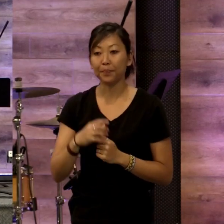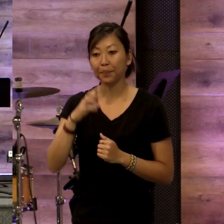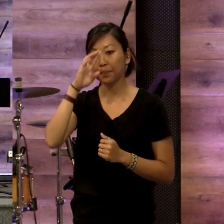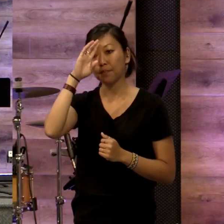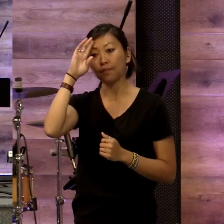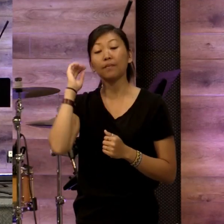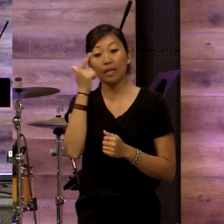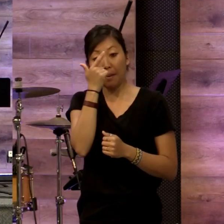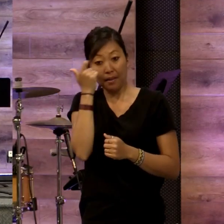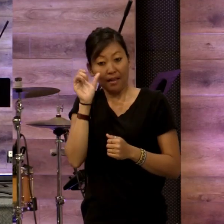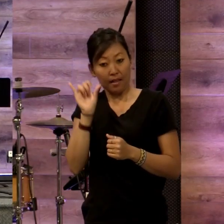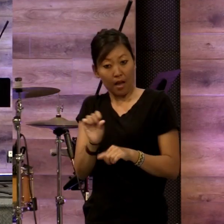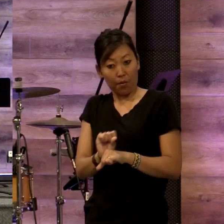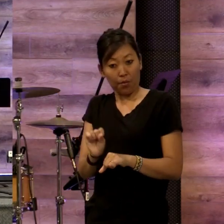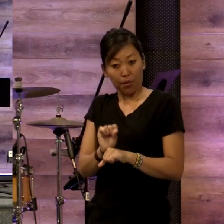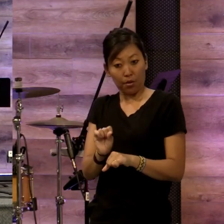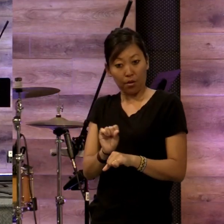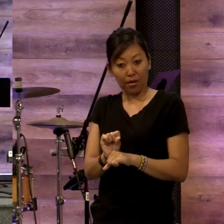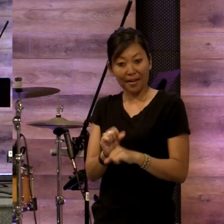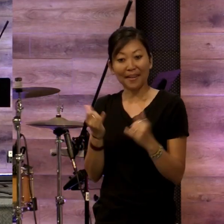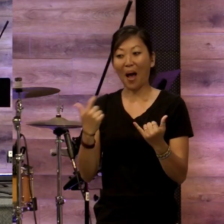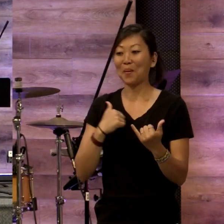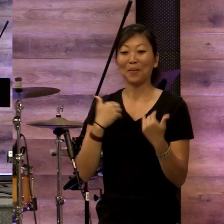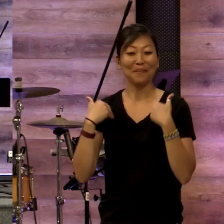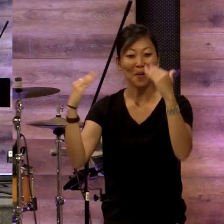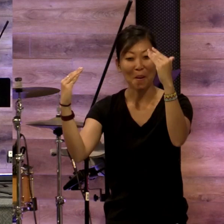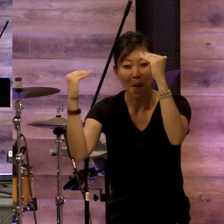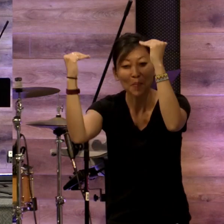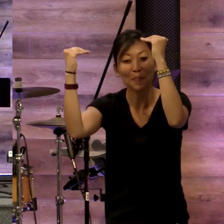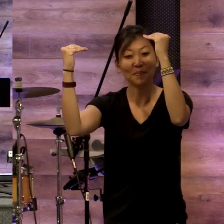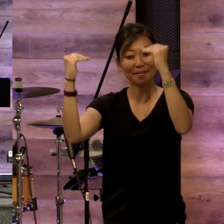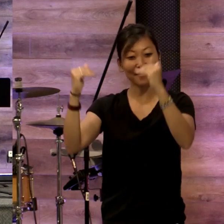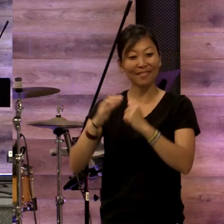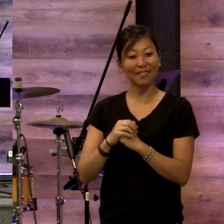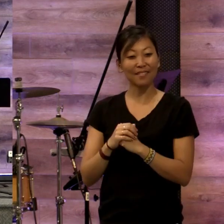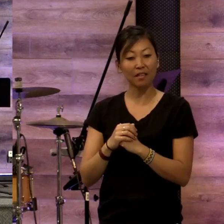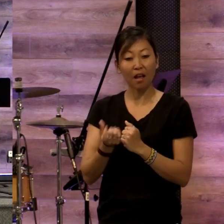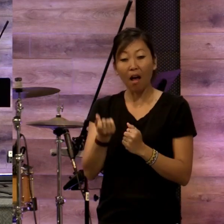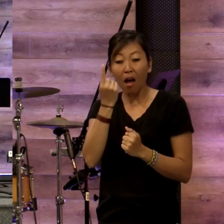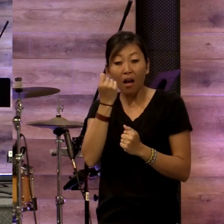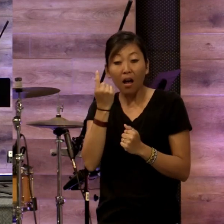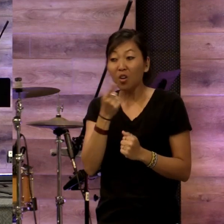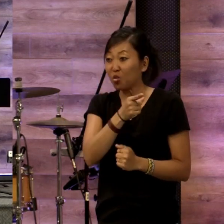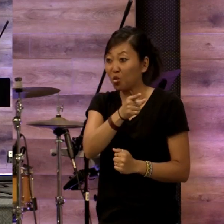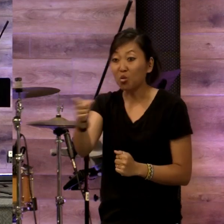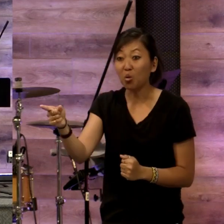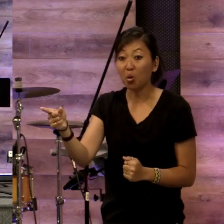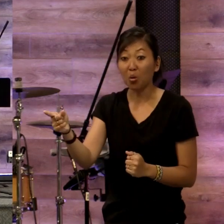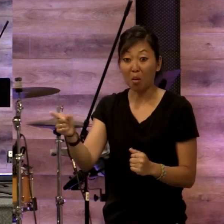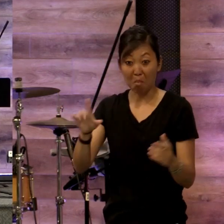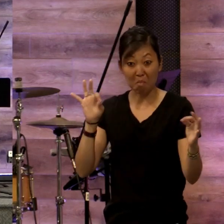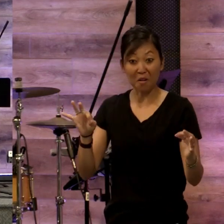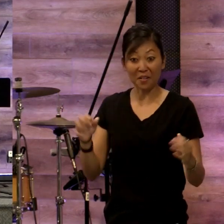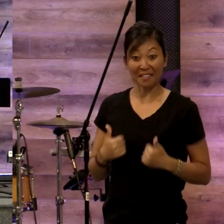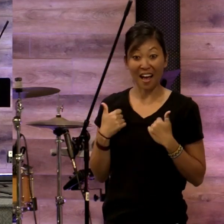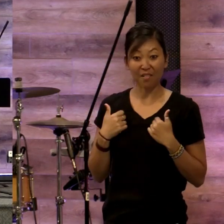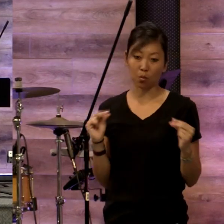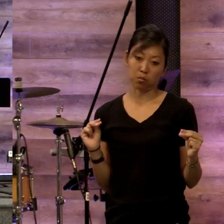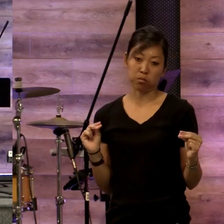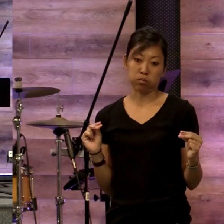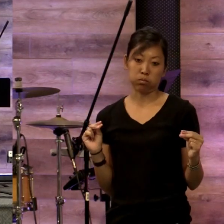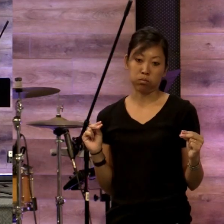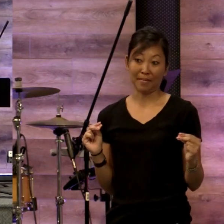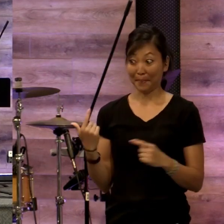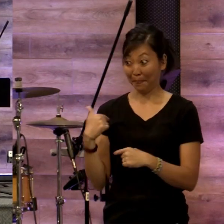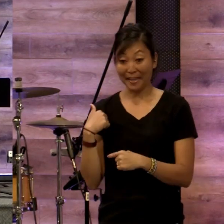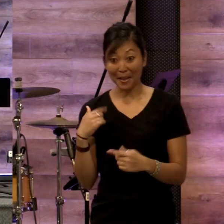And because of that, we have hope. Because here's the thing, you are not going to do this perfectly, and